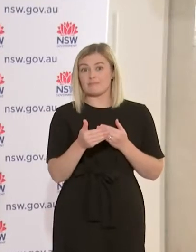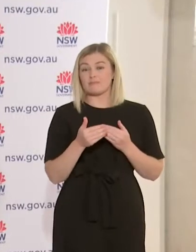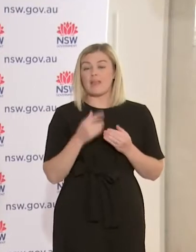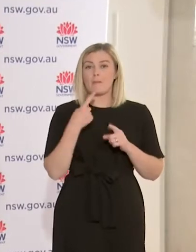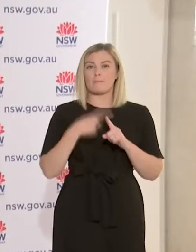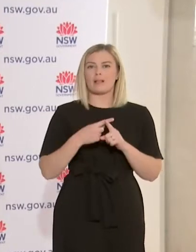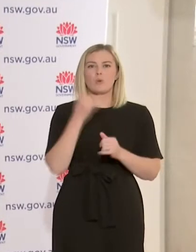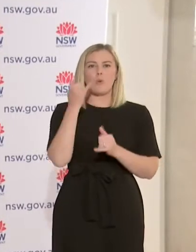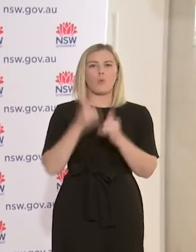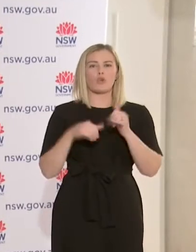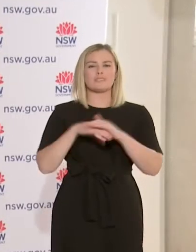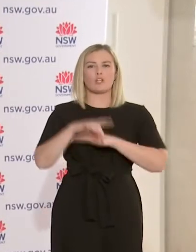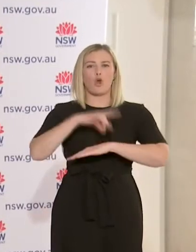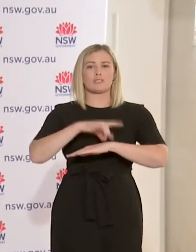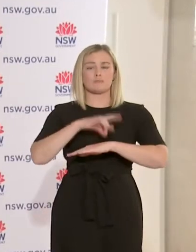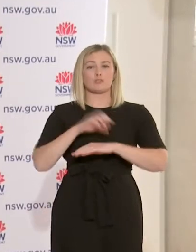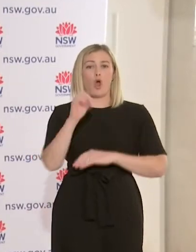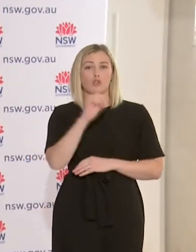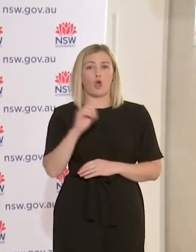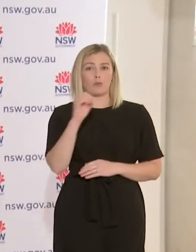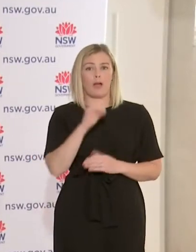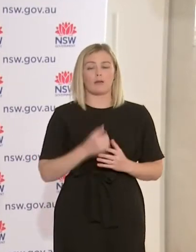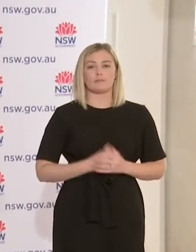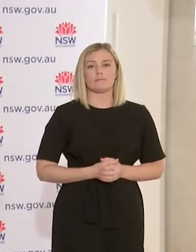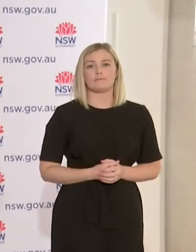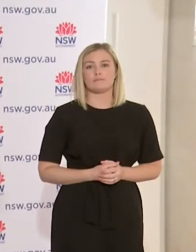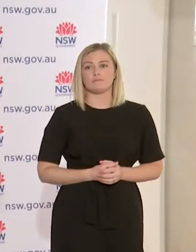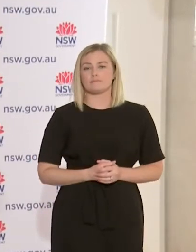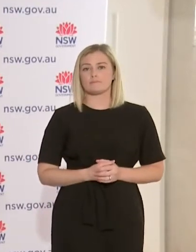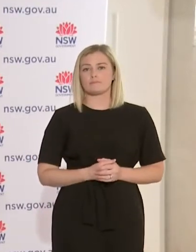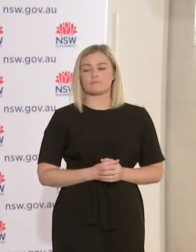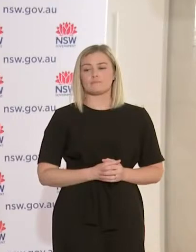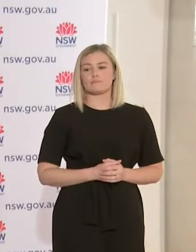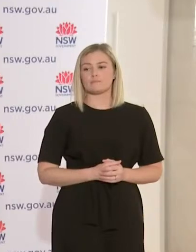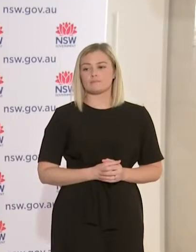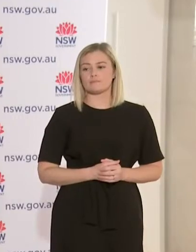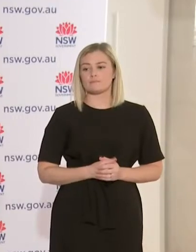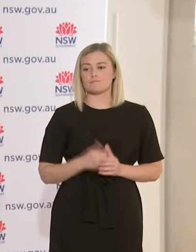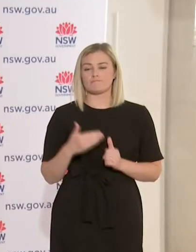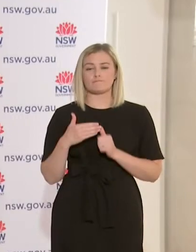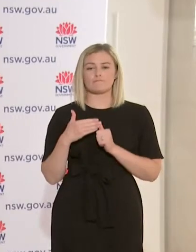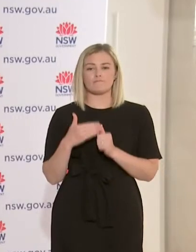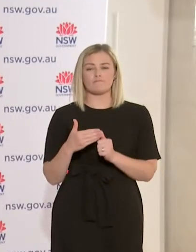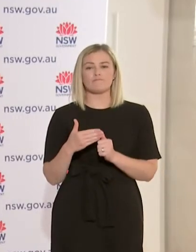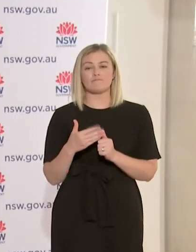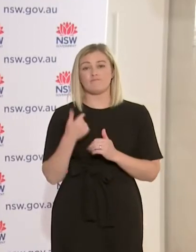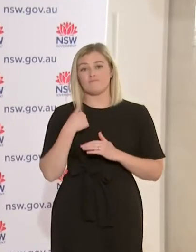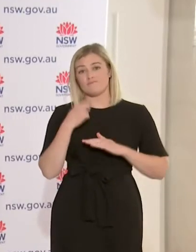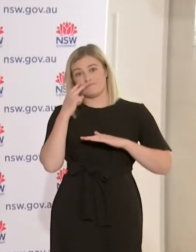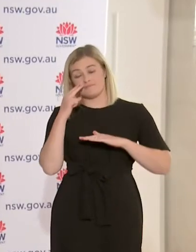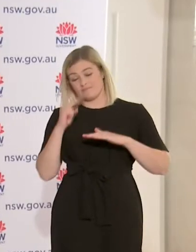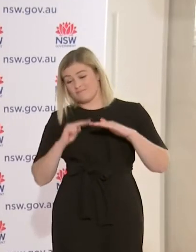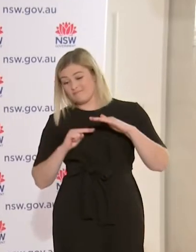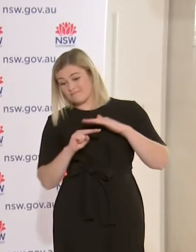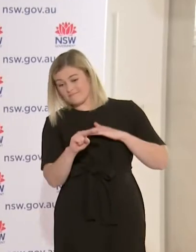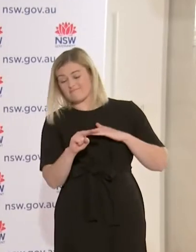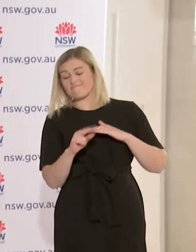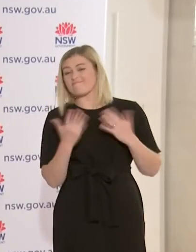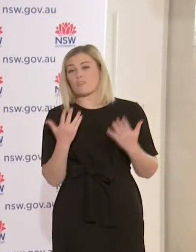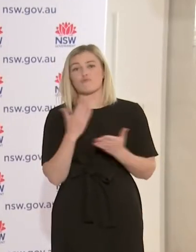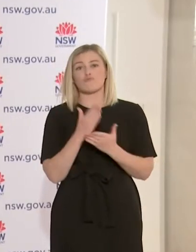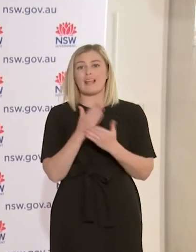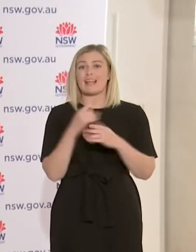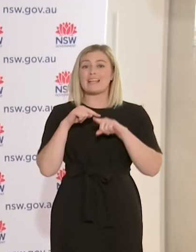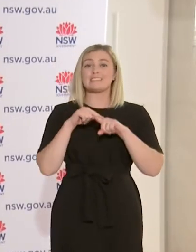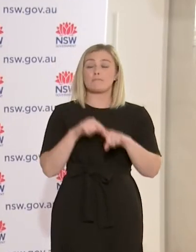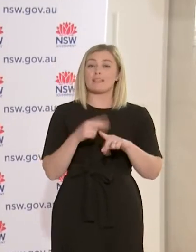I'm still hoping that we peak, but to some extent those projections depend on how effectively we can control the spread outside the local